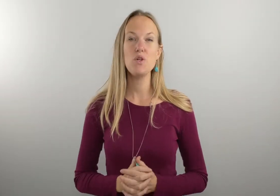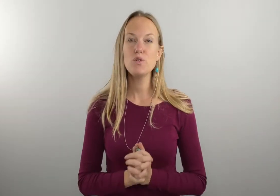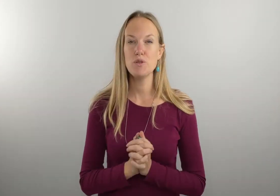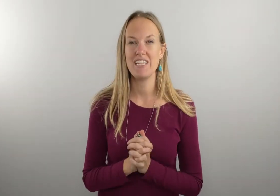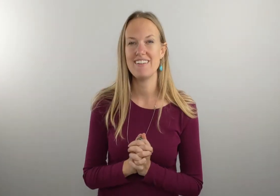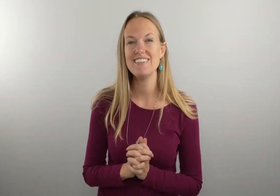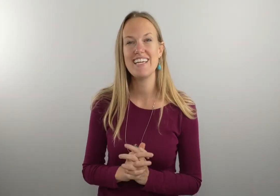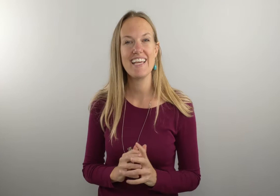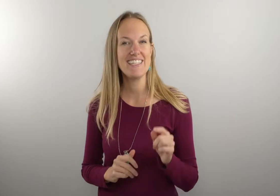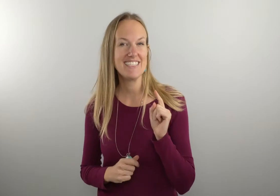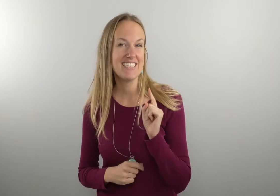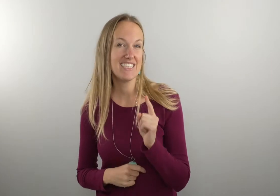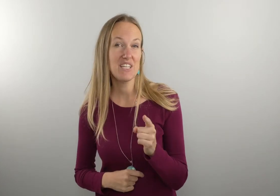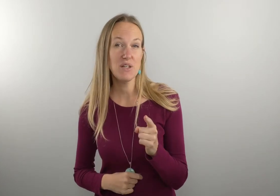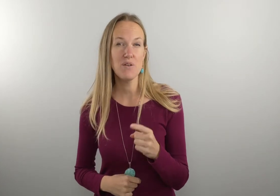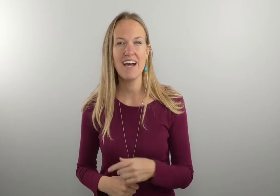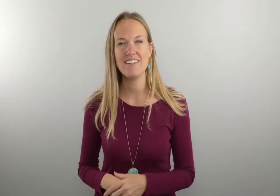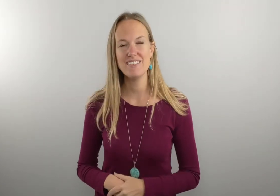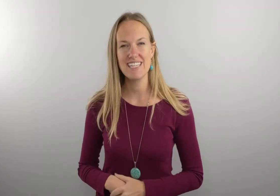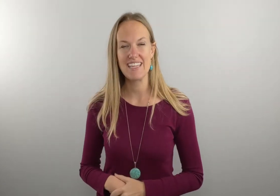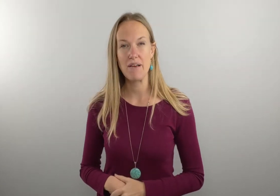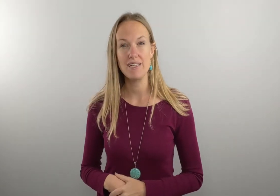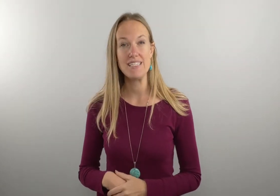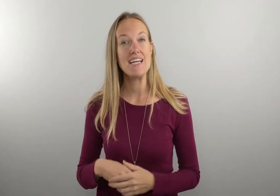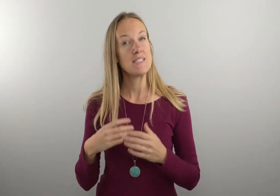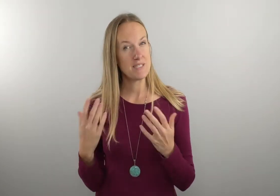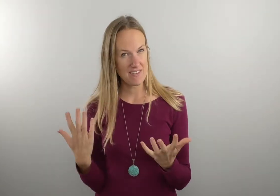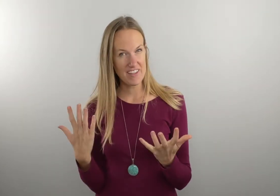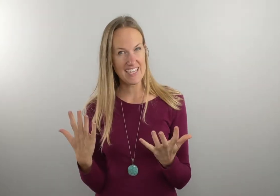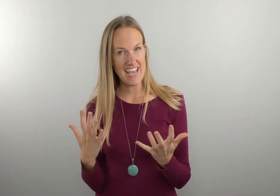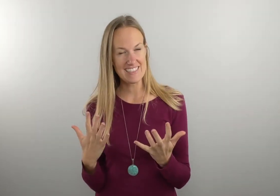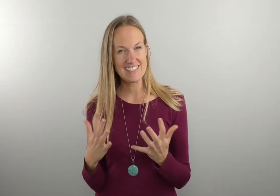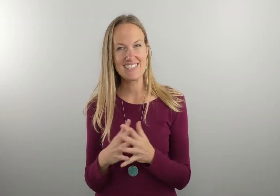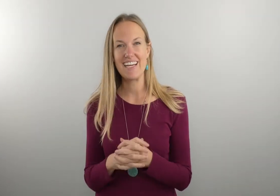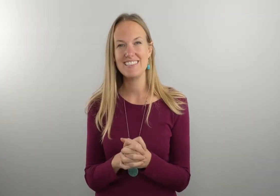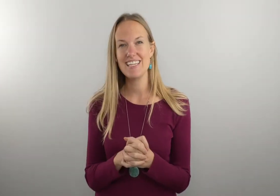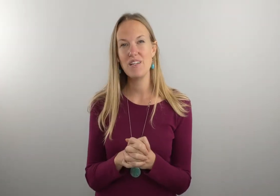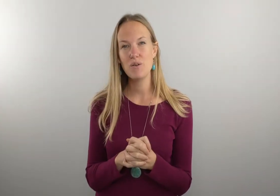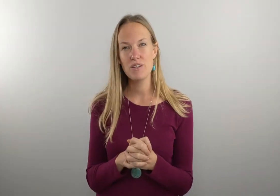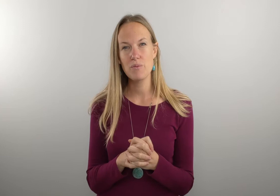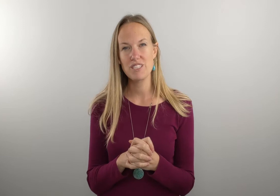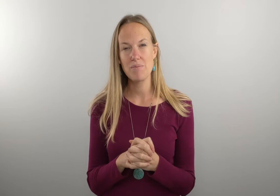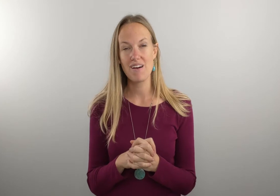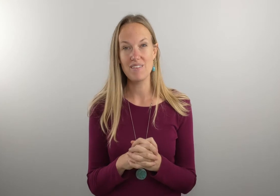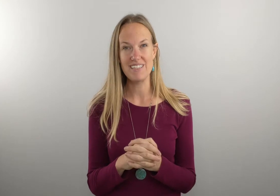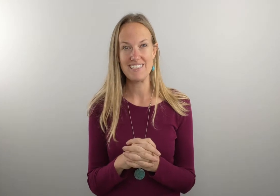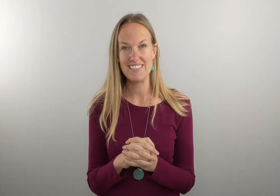YouTube channel dedicated to teaching you how to use sign language, specifically ASL signs, in order to worship our Lord and